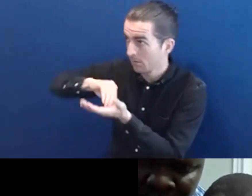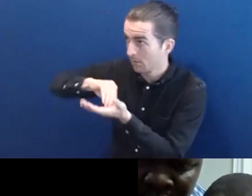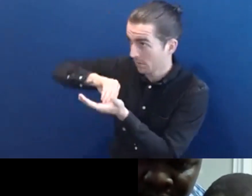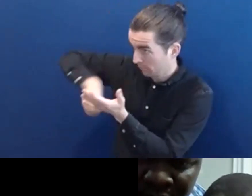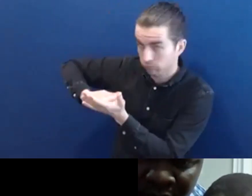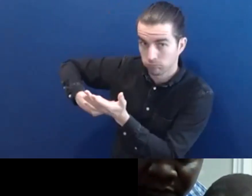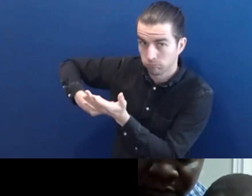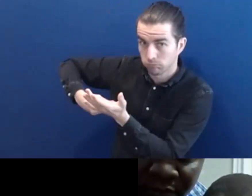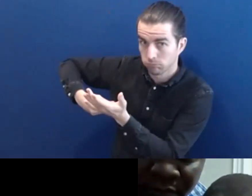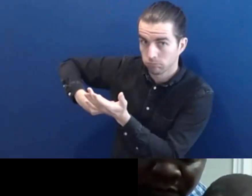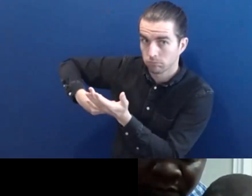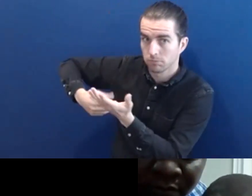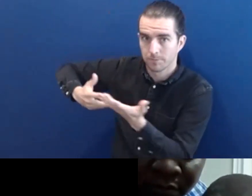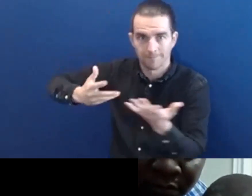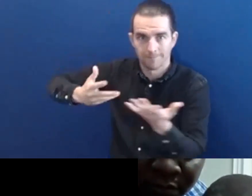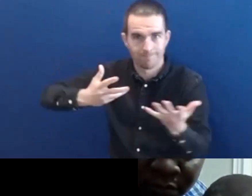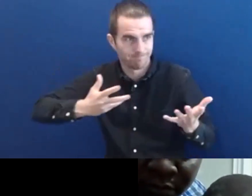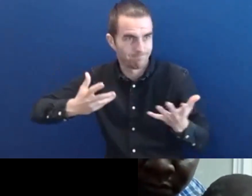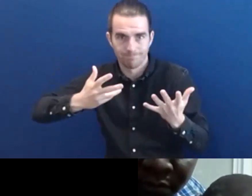the country, so that any